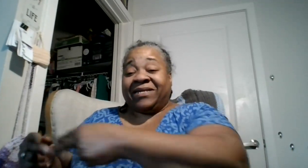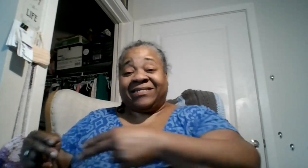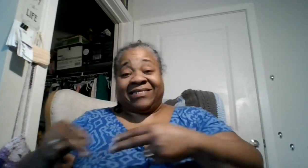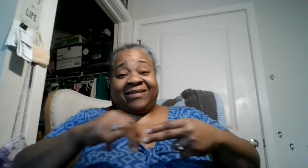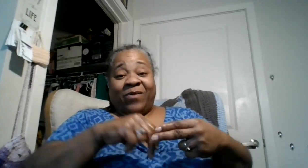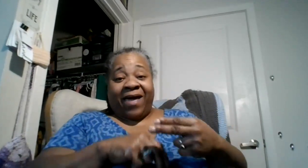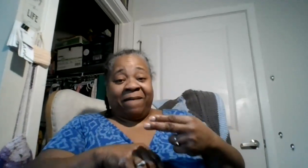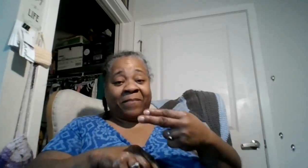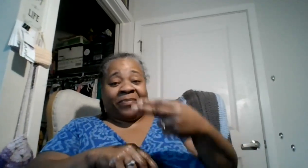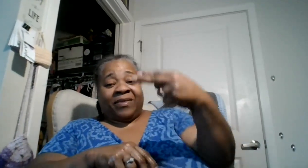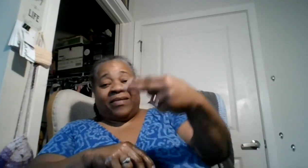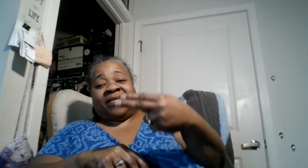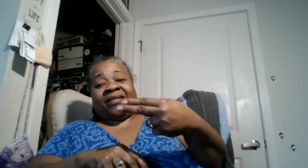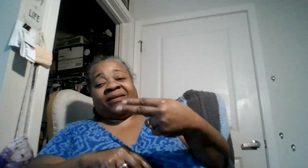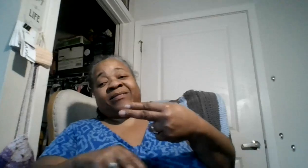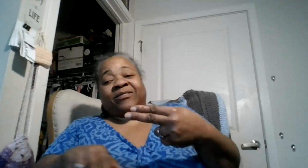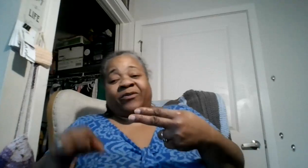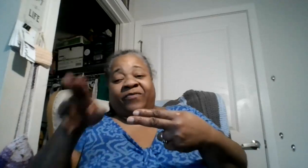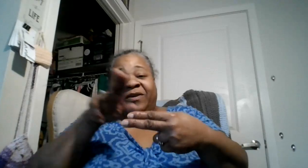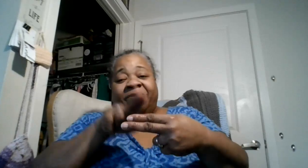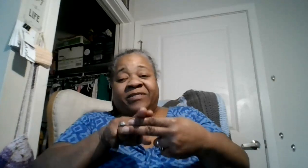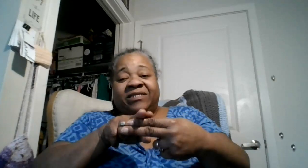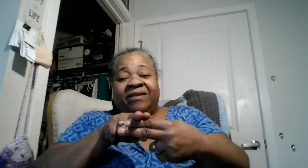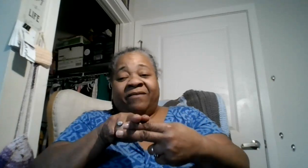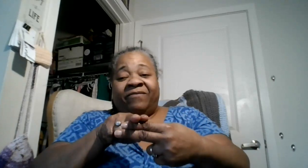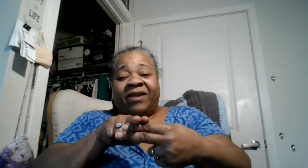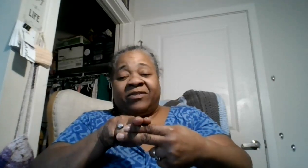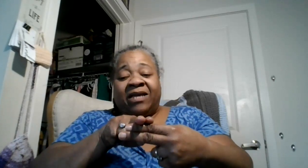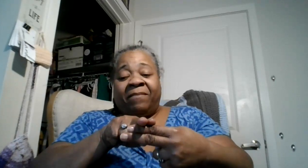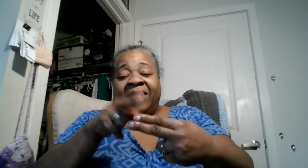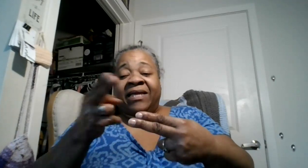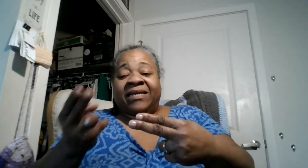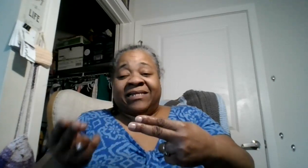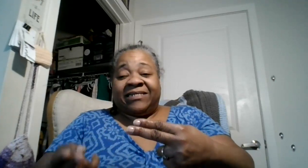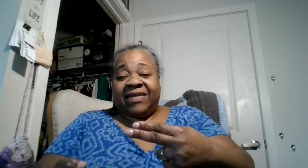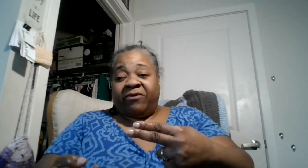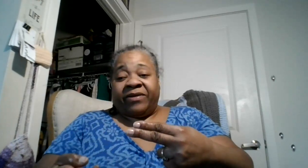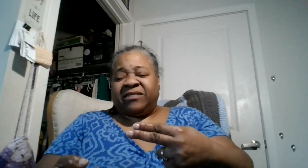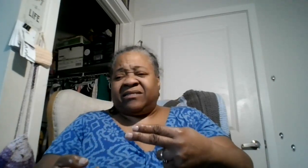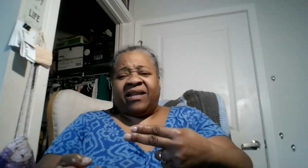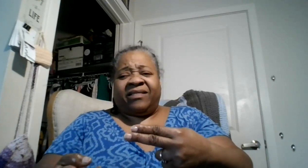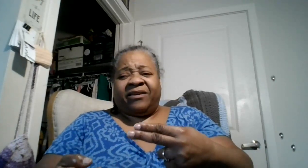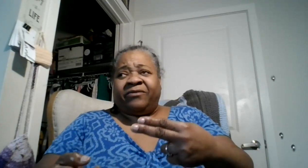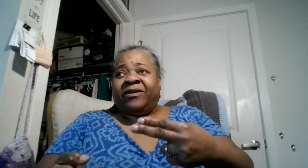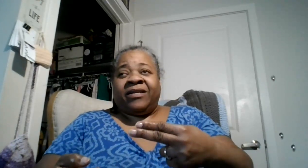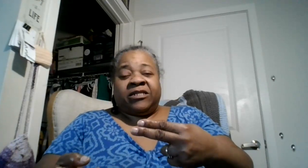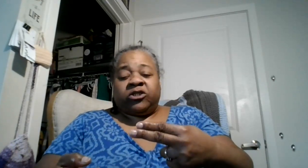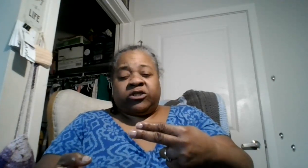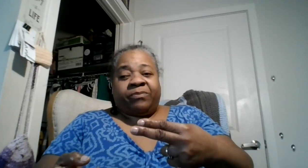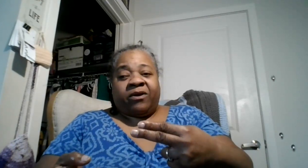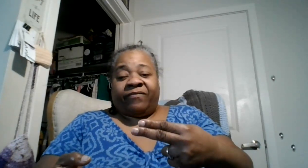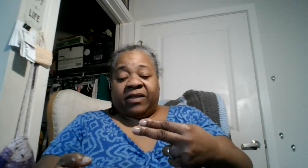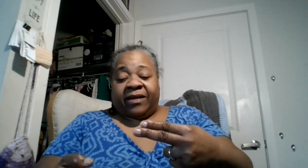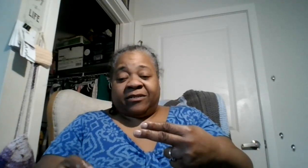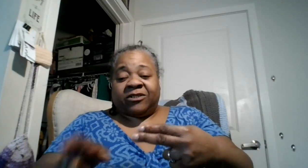decrease. Okay? 2 fingers flat on top, decrease, just like they're jumping off the ledge.